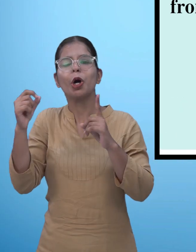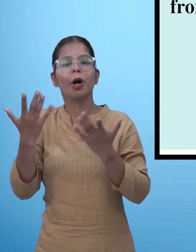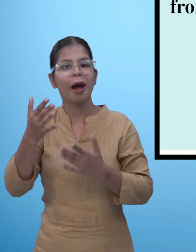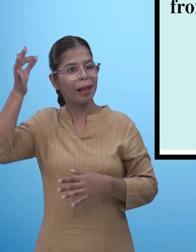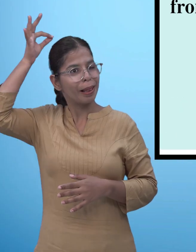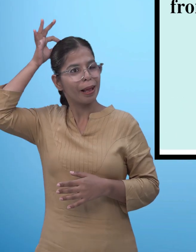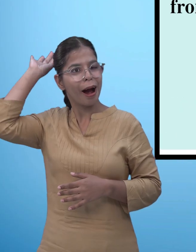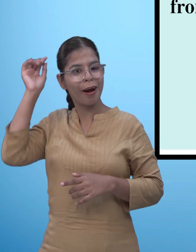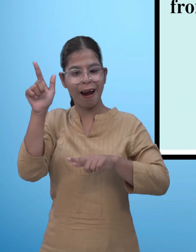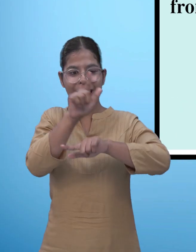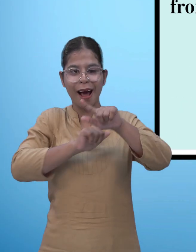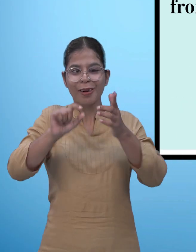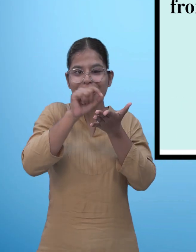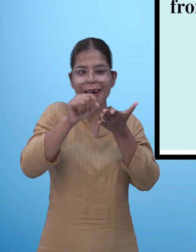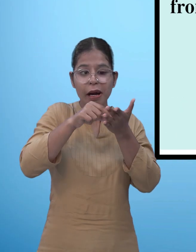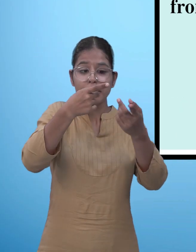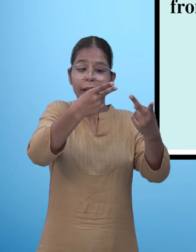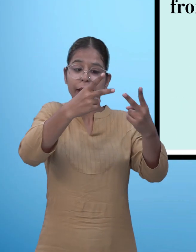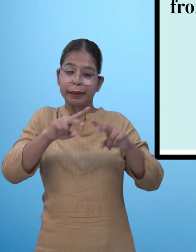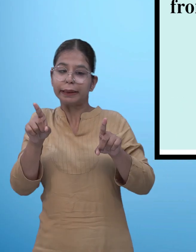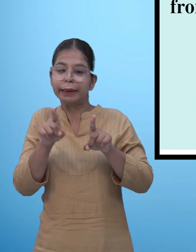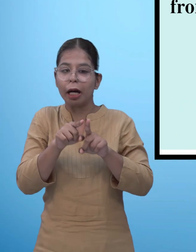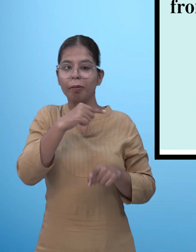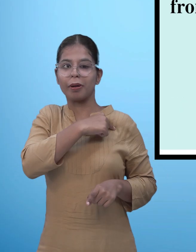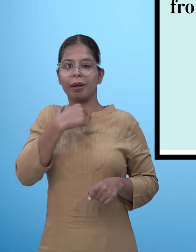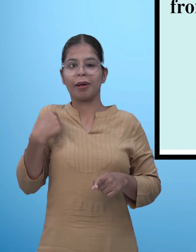him from Sanskrit into Chinese.